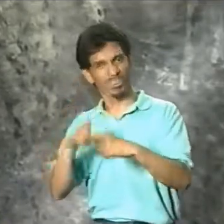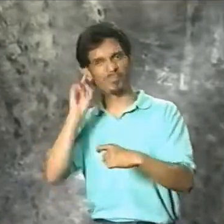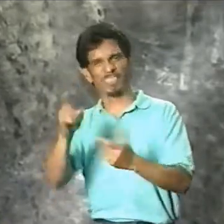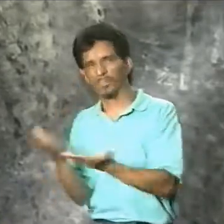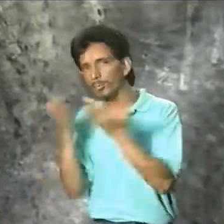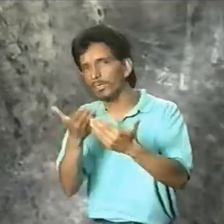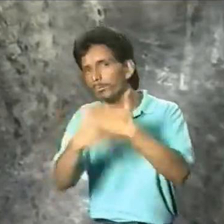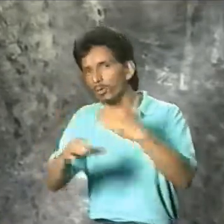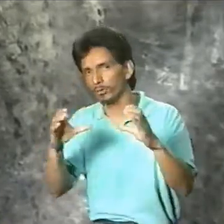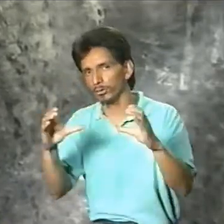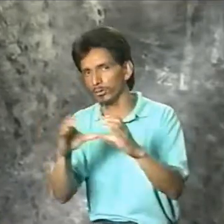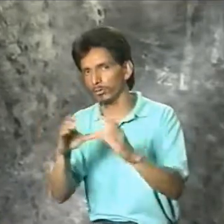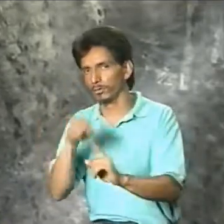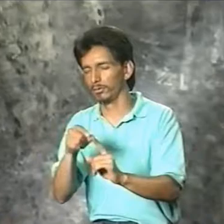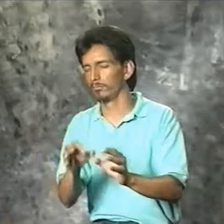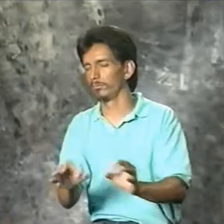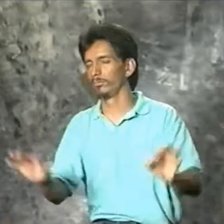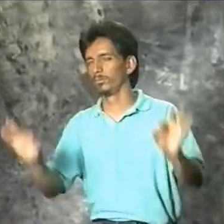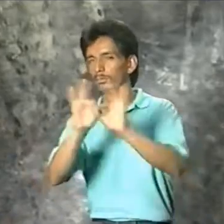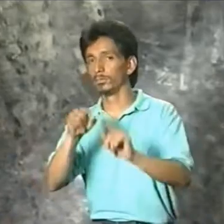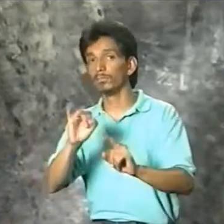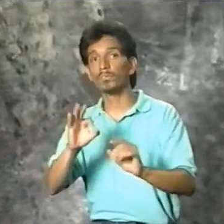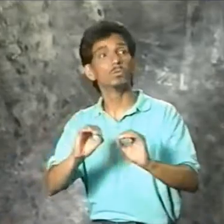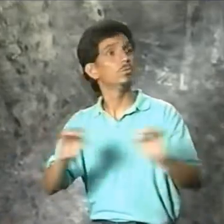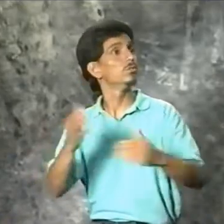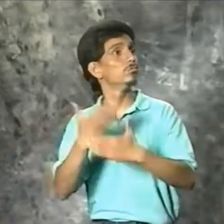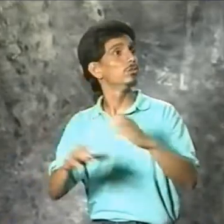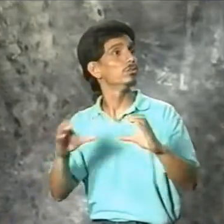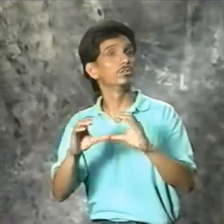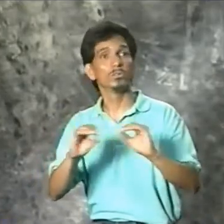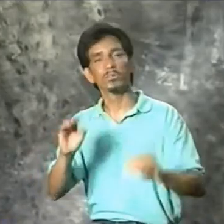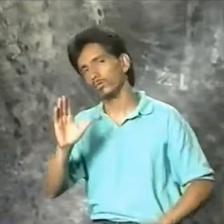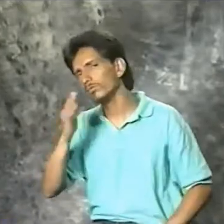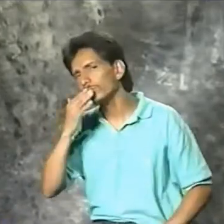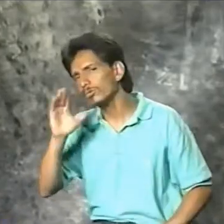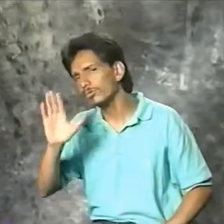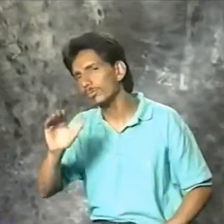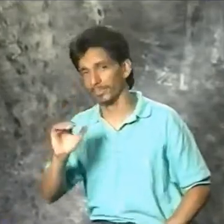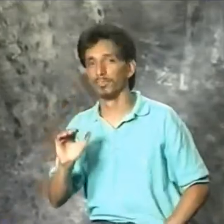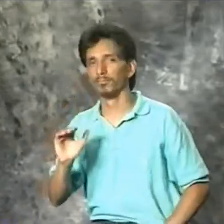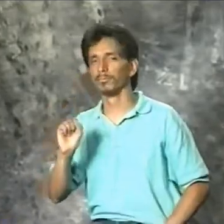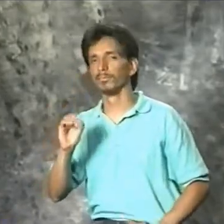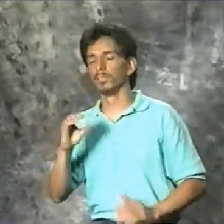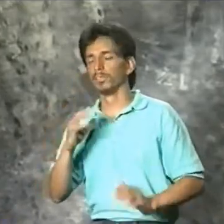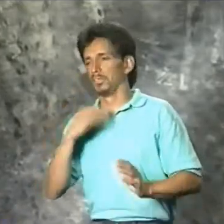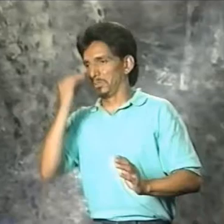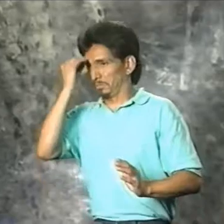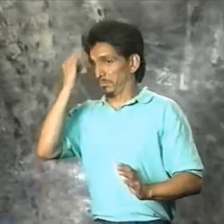a new law was passed, it's really important to get a certificate showing that you are good